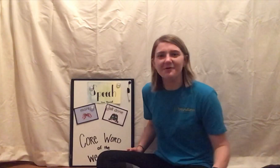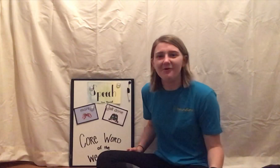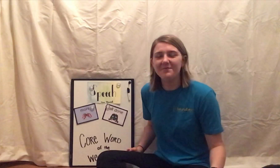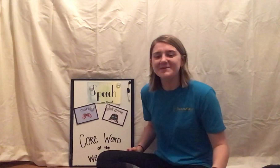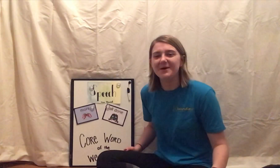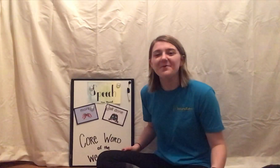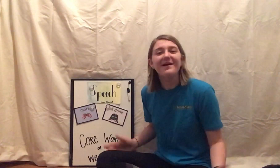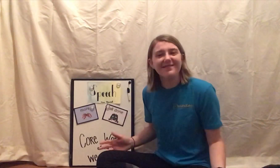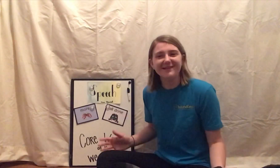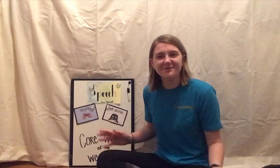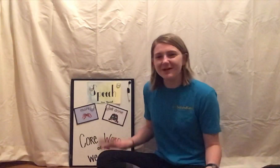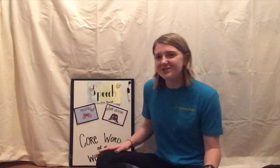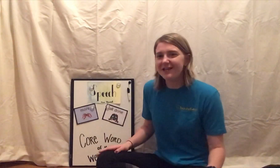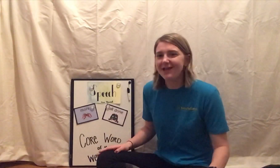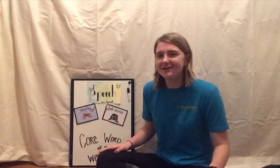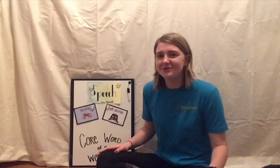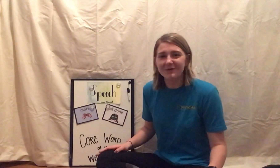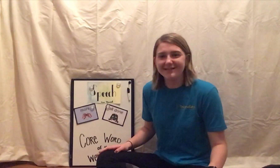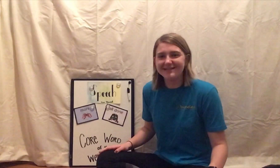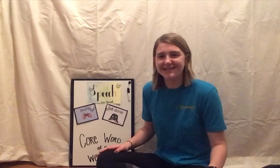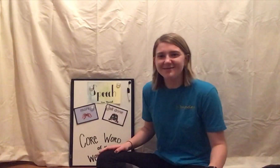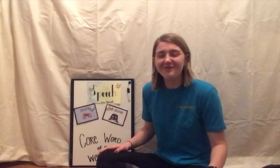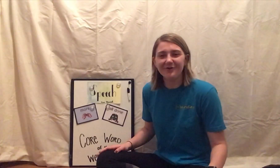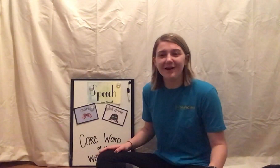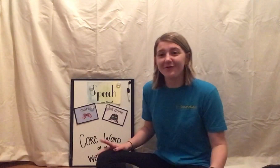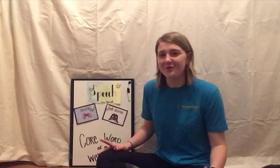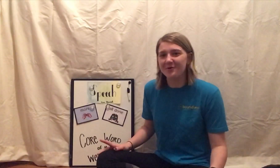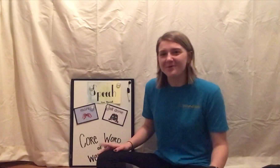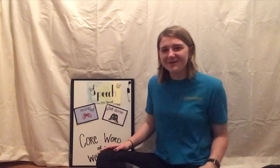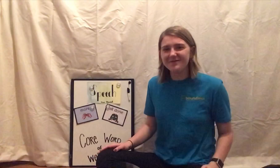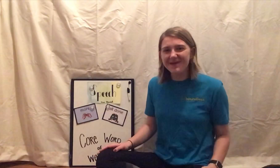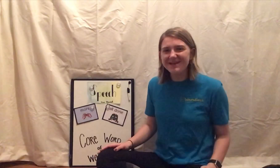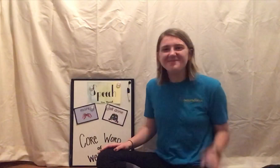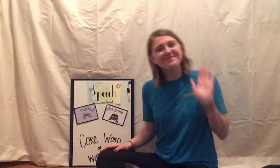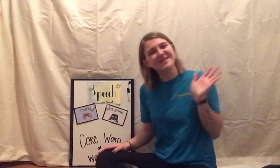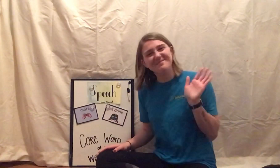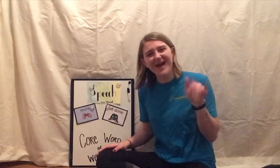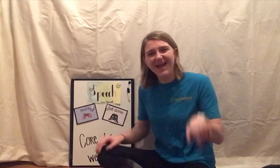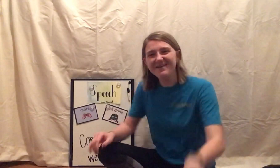home. So thanks for watching and join us next week for another Core Word of the Week. Bye.